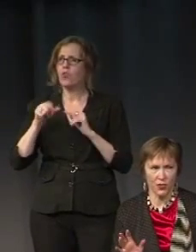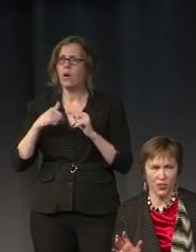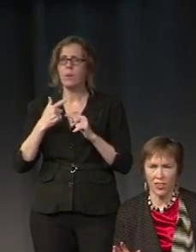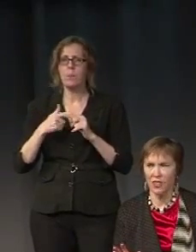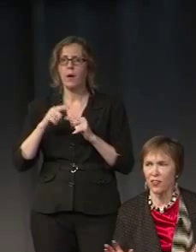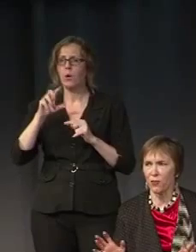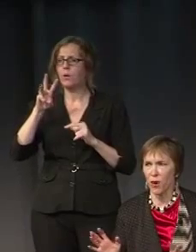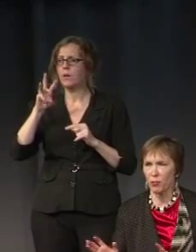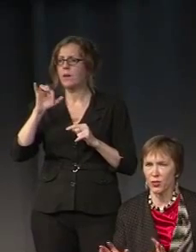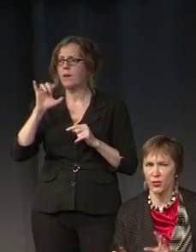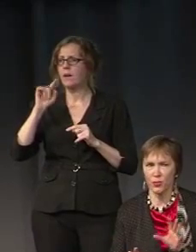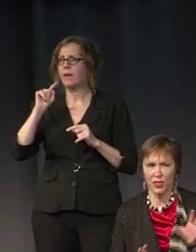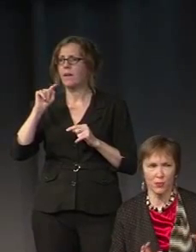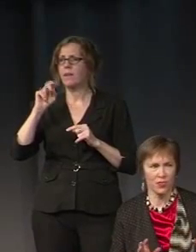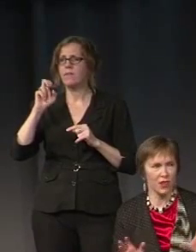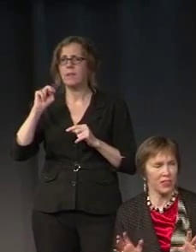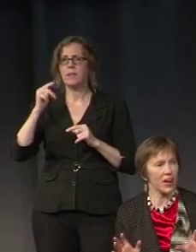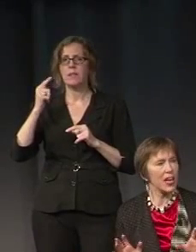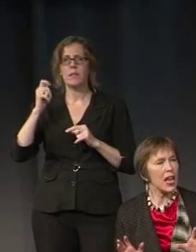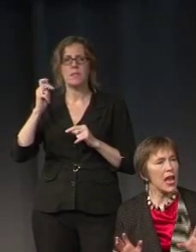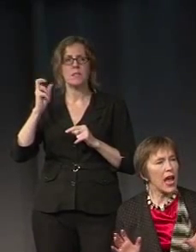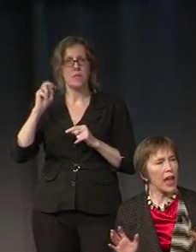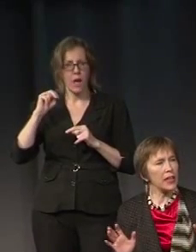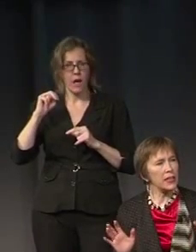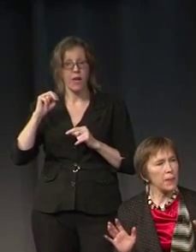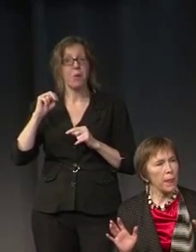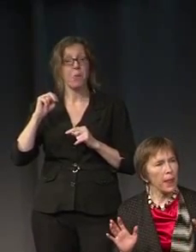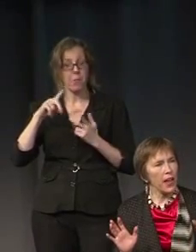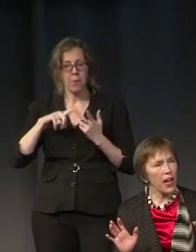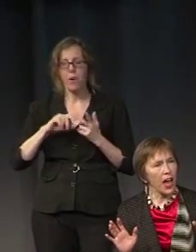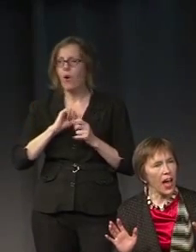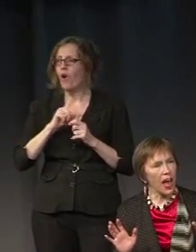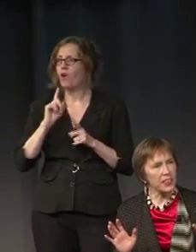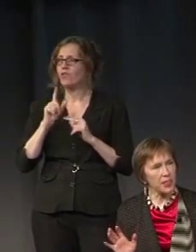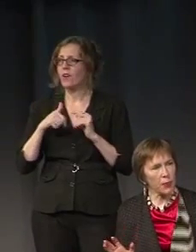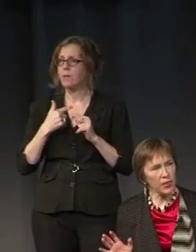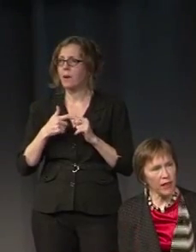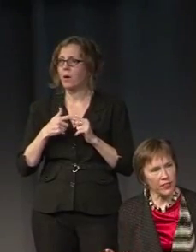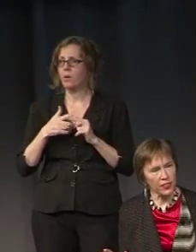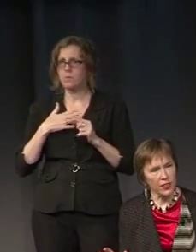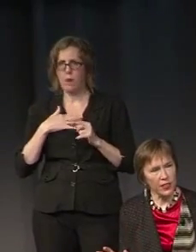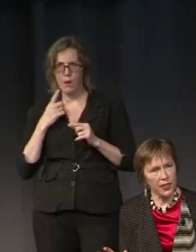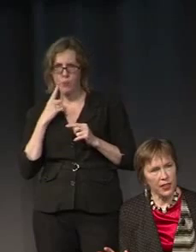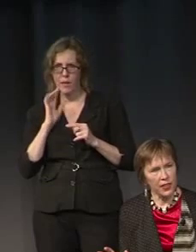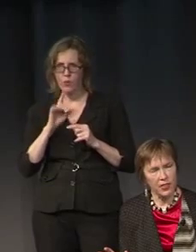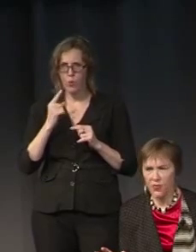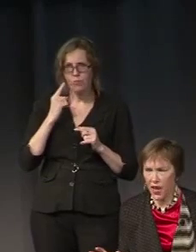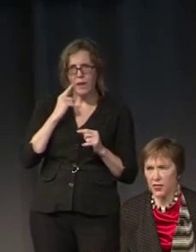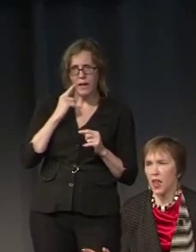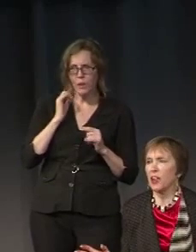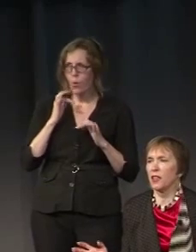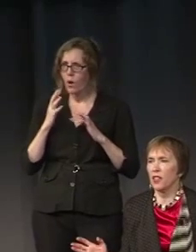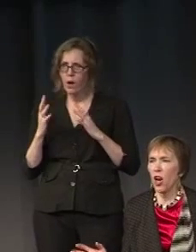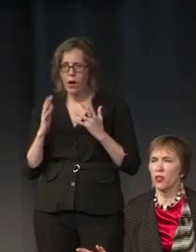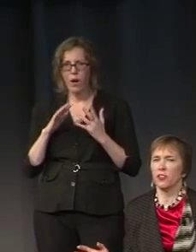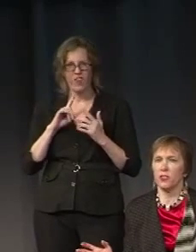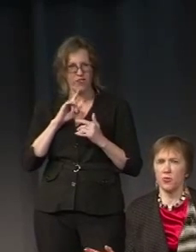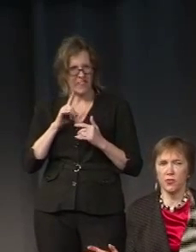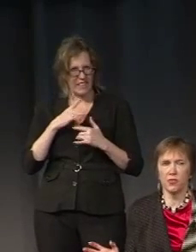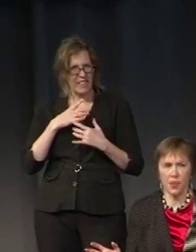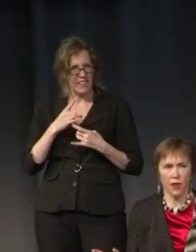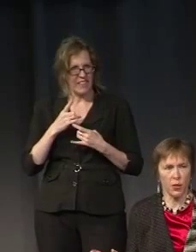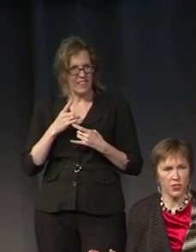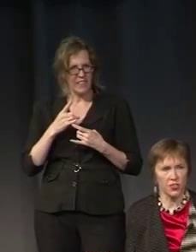your green or my blue becomes your red, right? And at some level, it's fascinating that